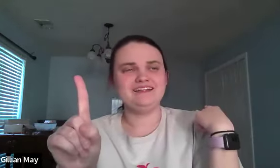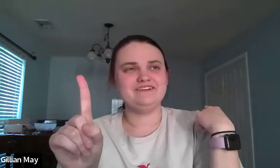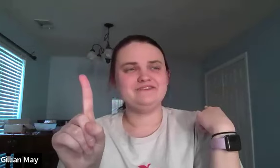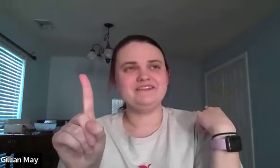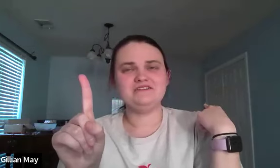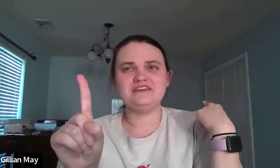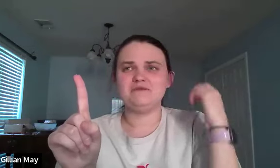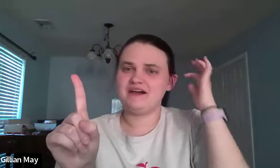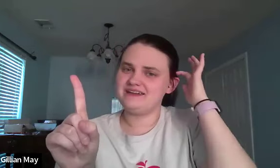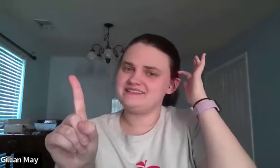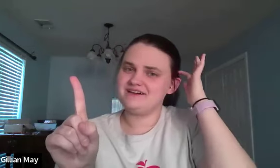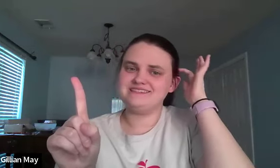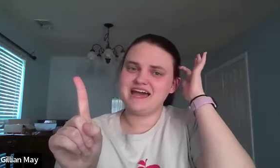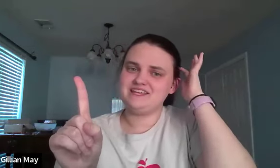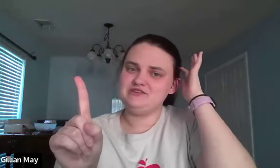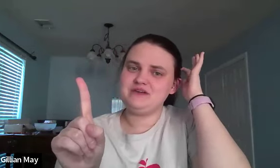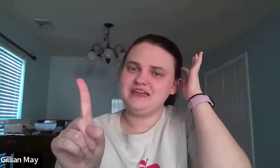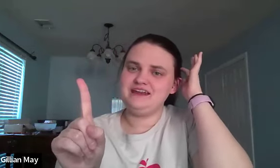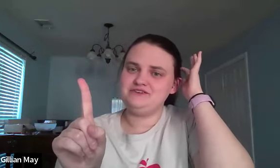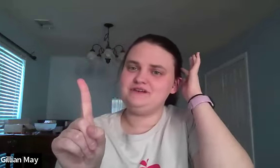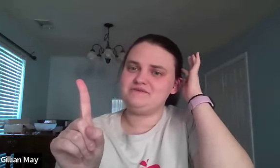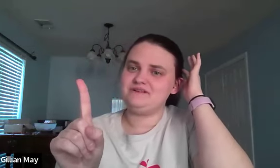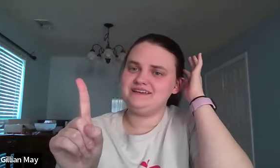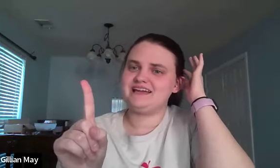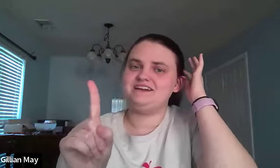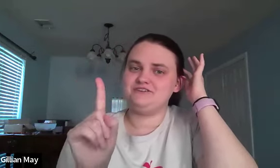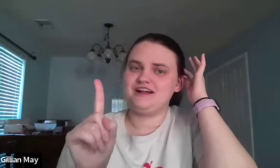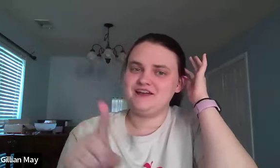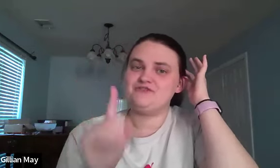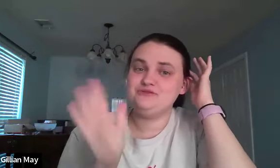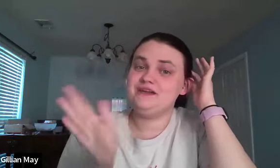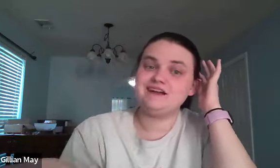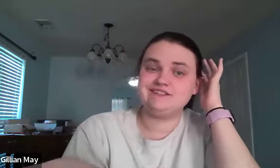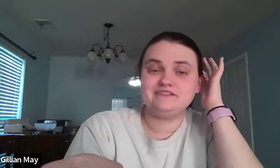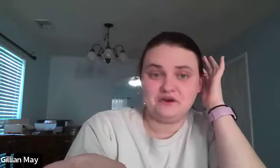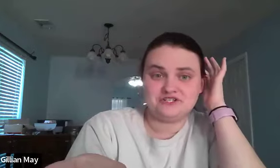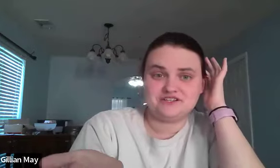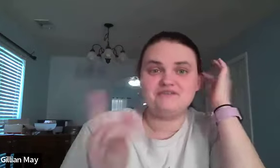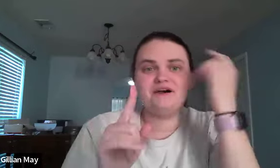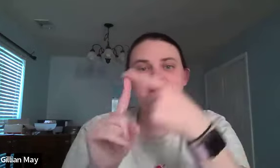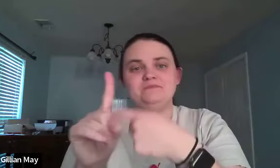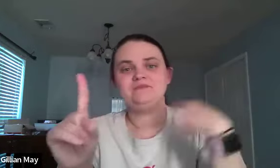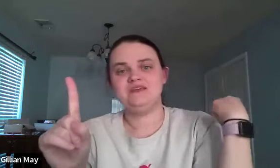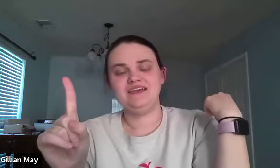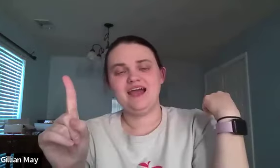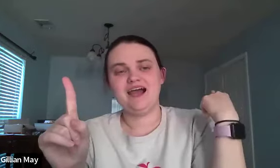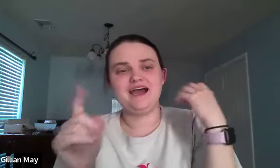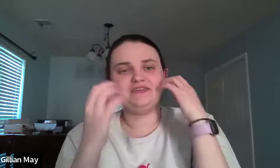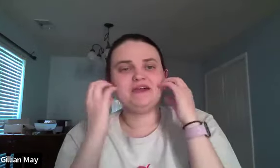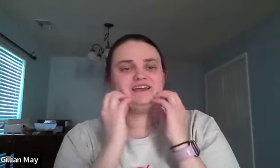The fun little thing about ASL is that you can, if you get really excited or not careful, you can accidentally hurt yourself. The amount of times